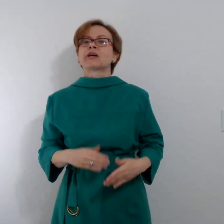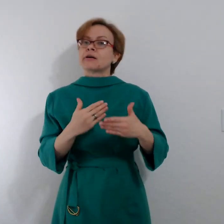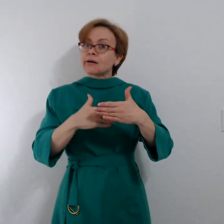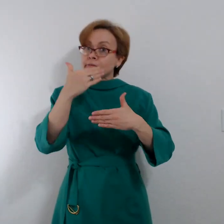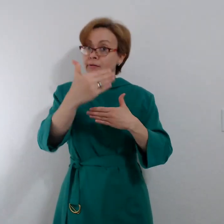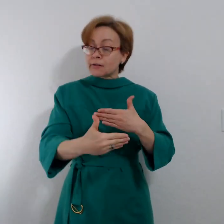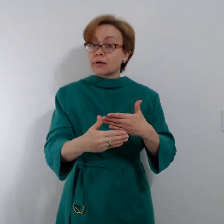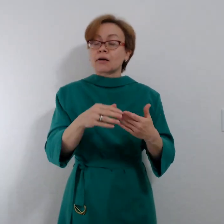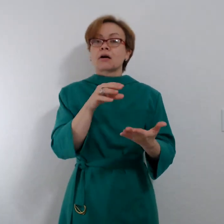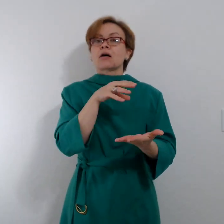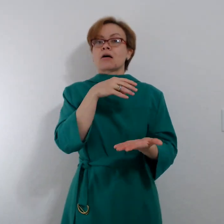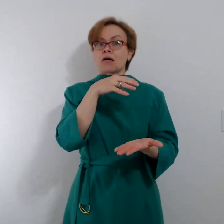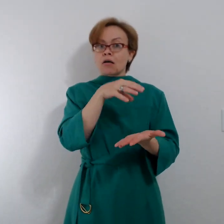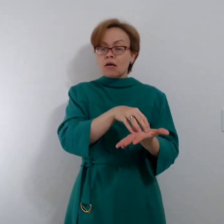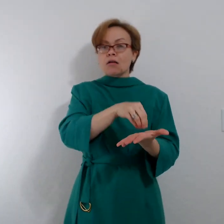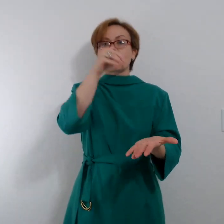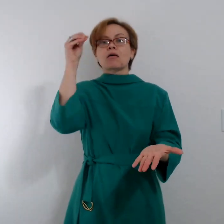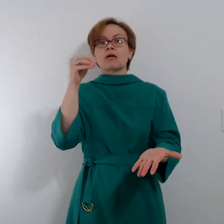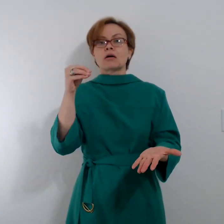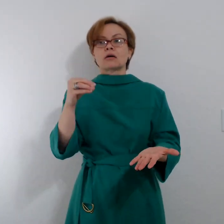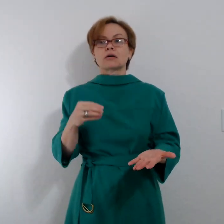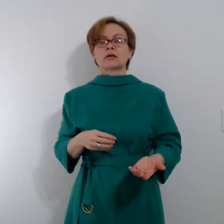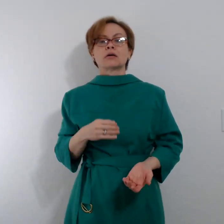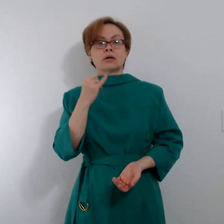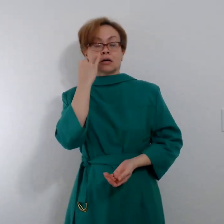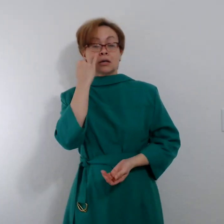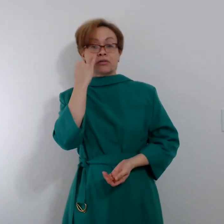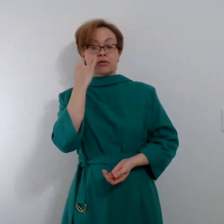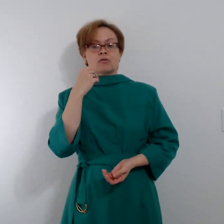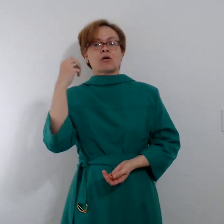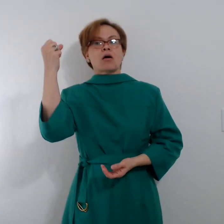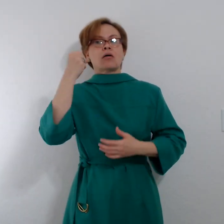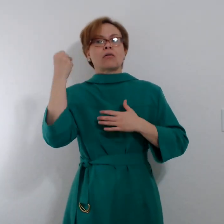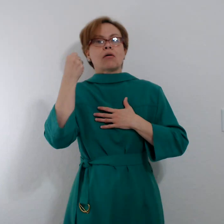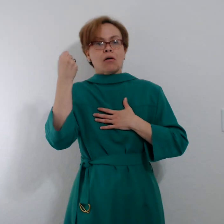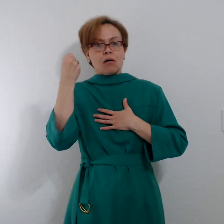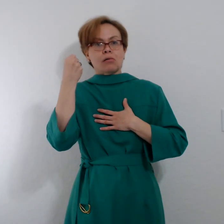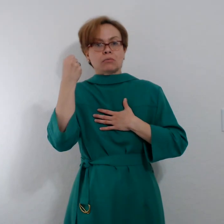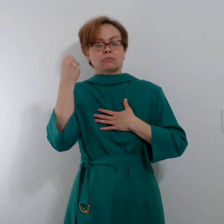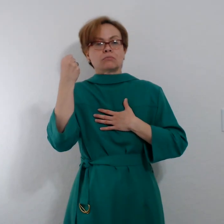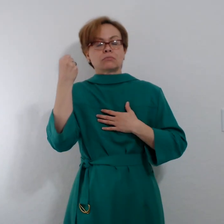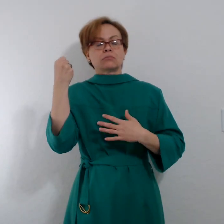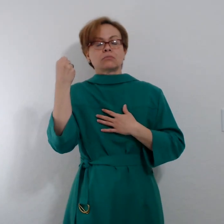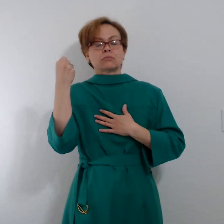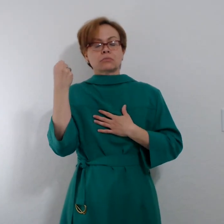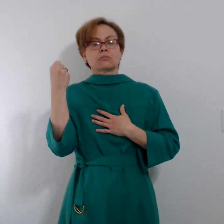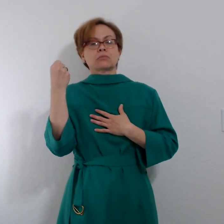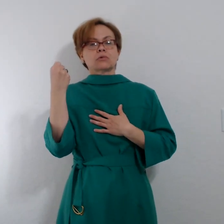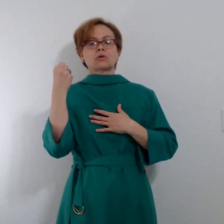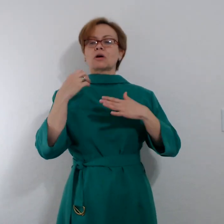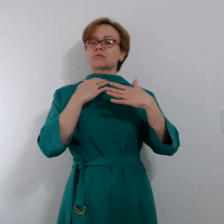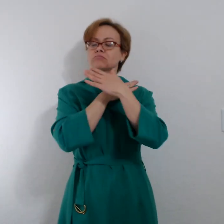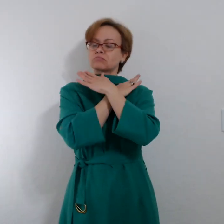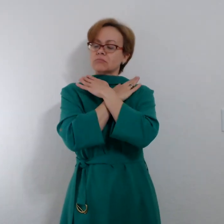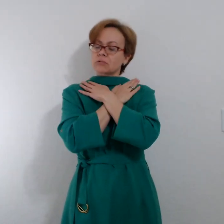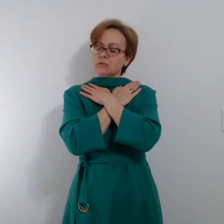and you just hold and relax and never let any air out, and just hold and relax through all